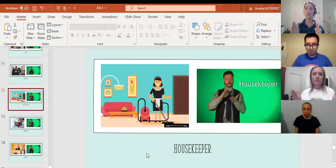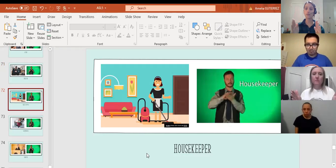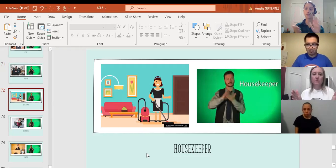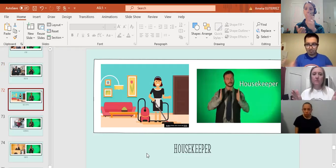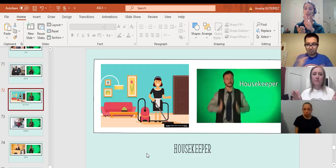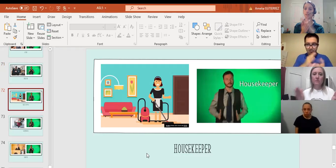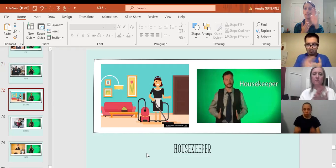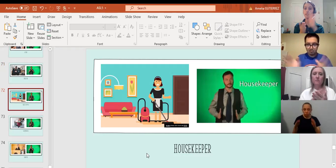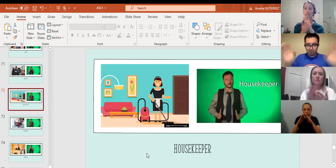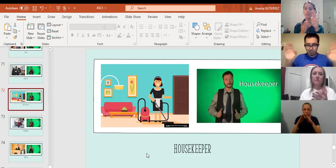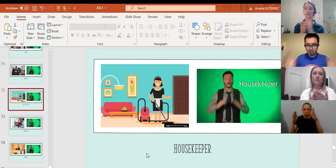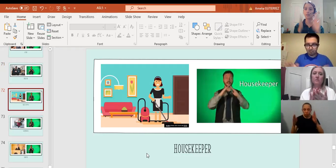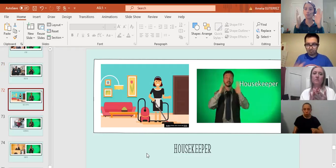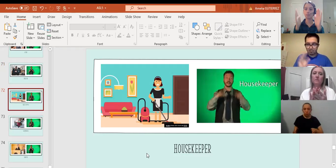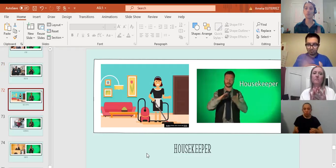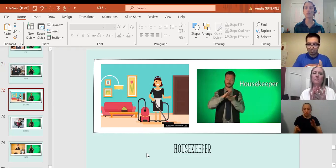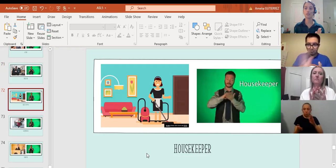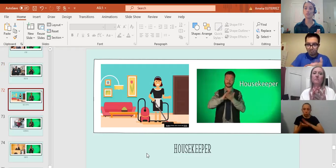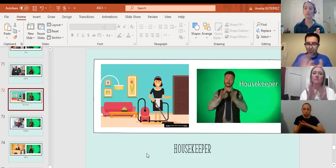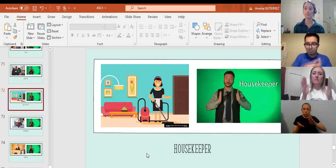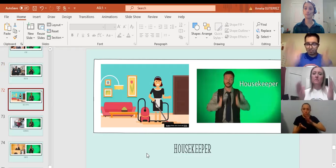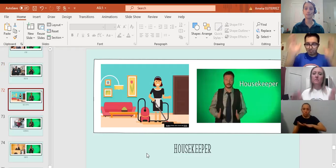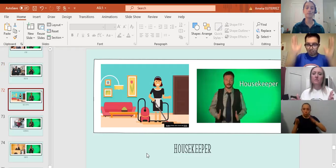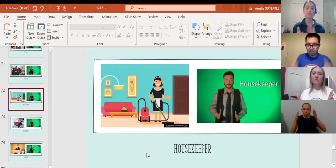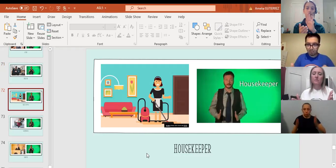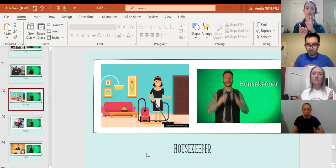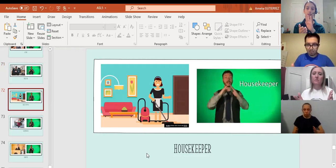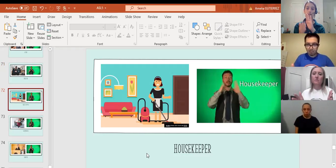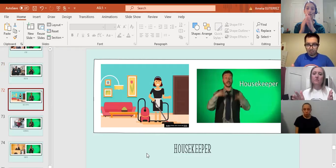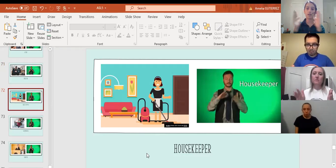So house, clean person.